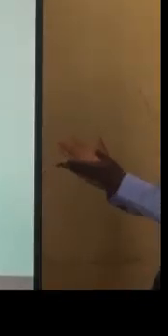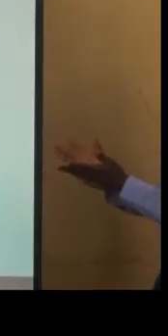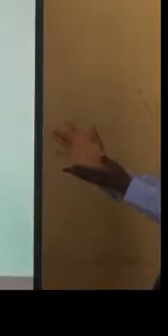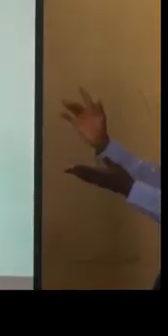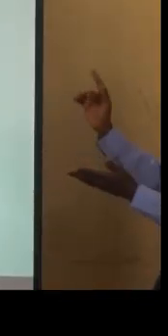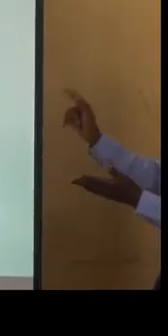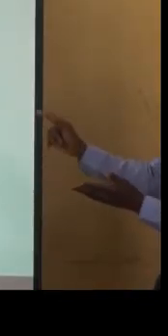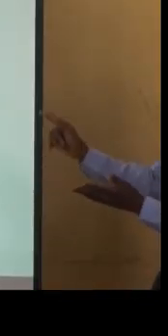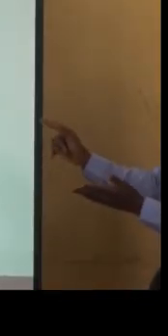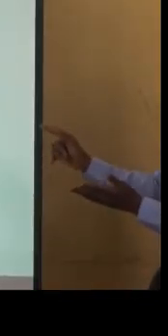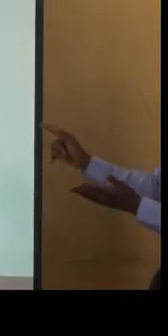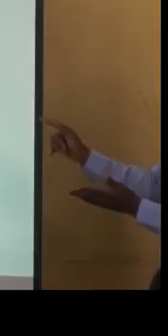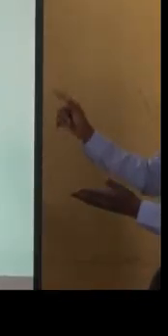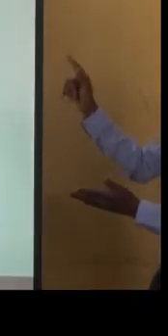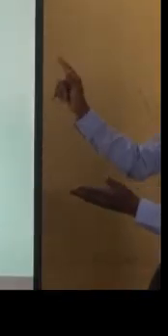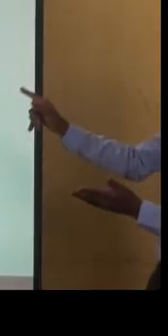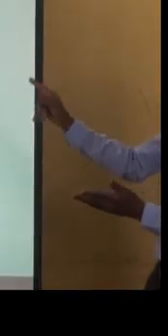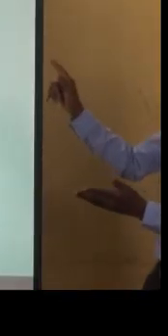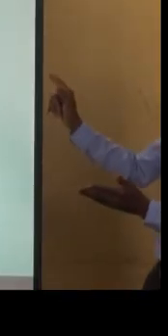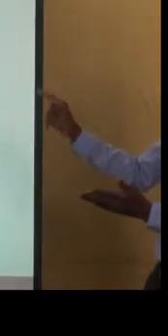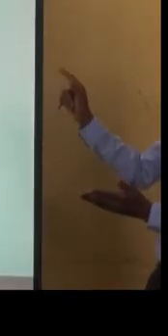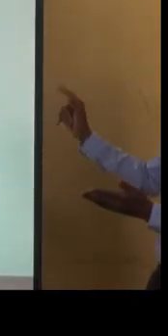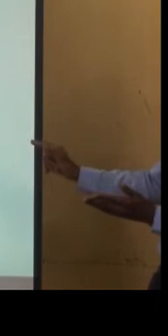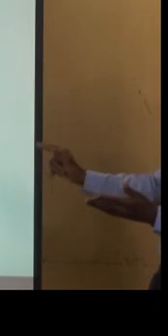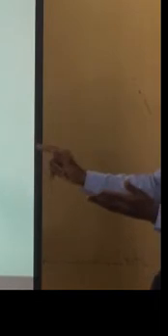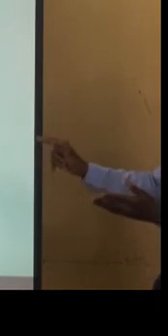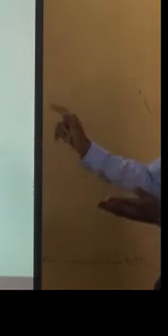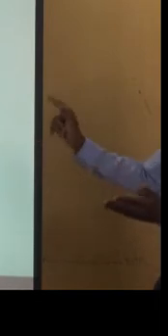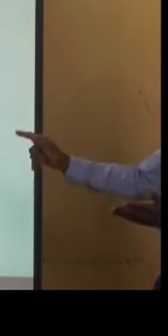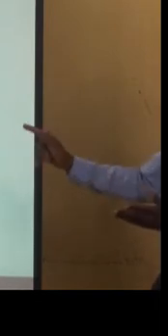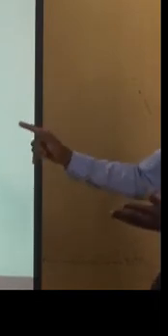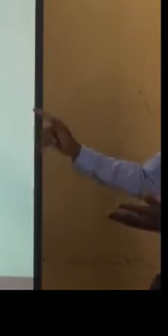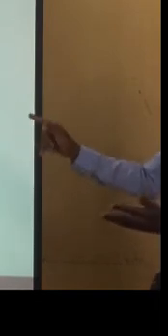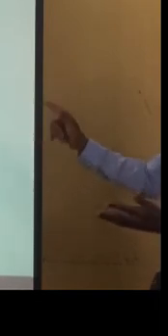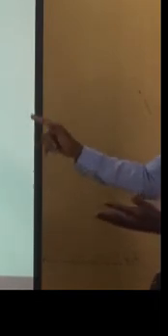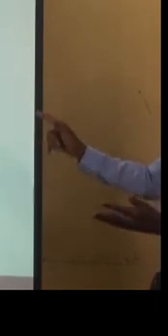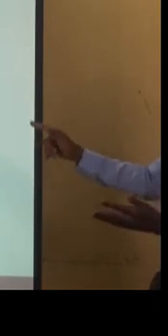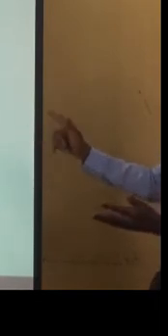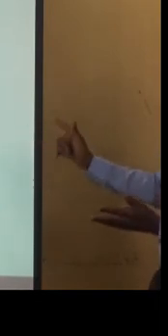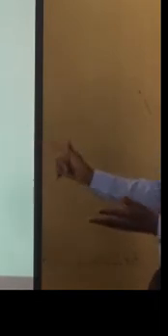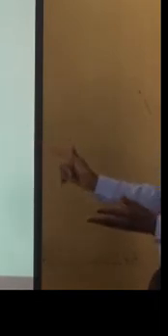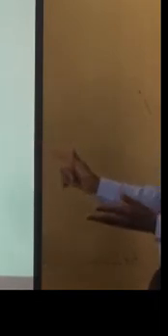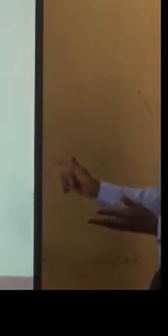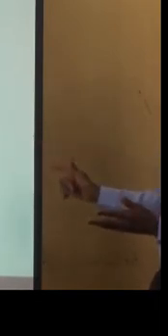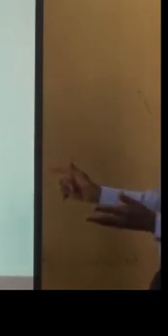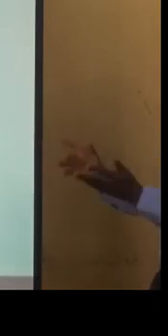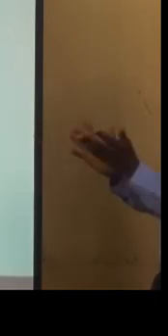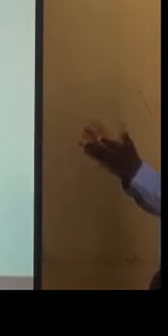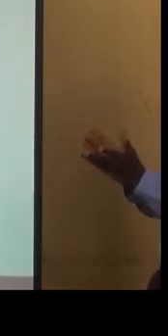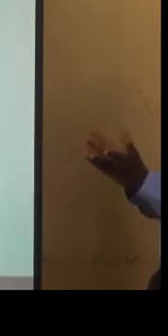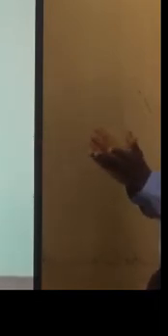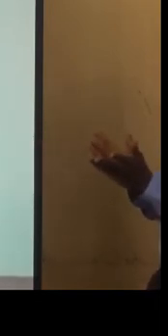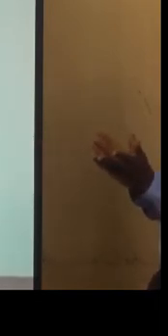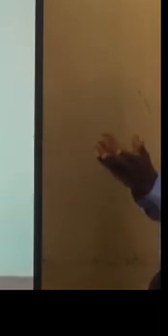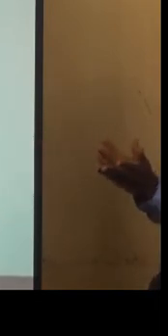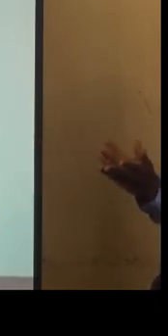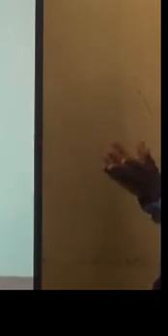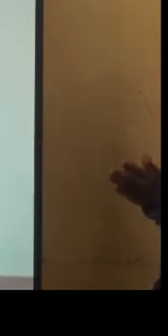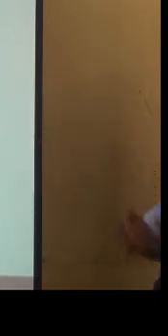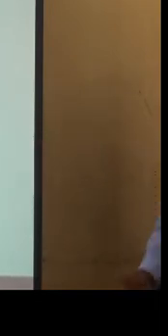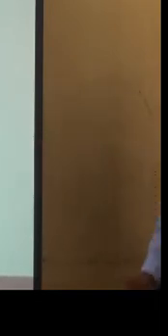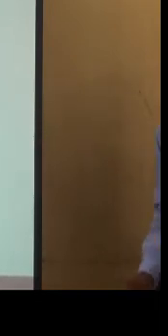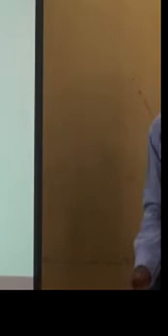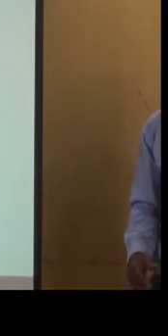that becomes x equals to 5 plus minus square root of 25 minus 24 all over